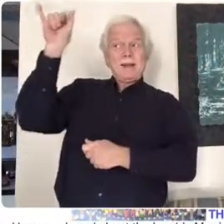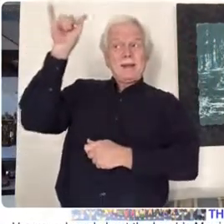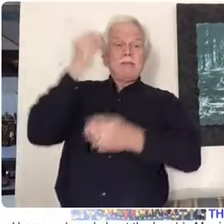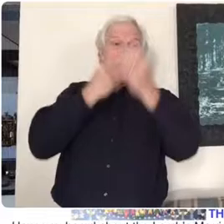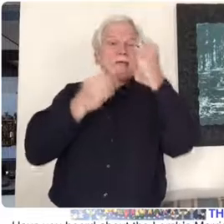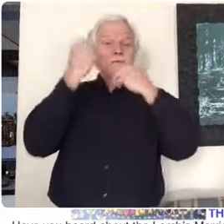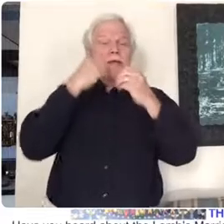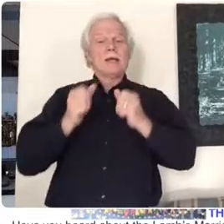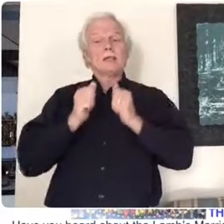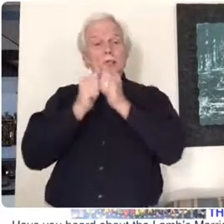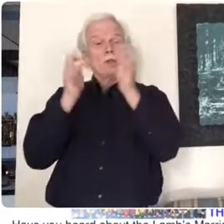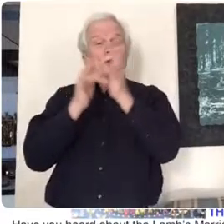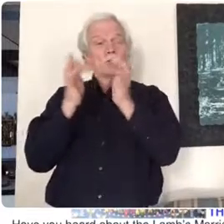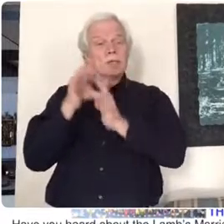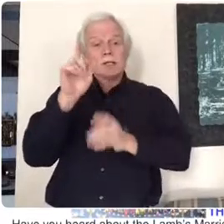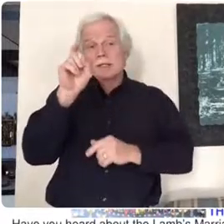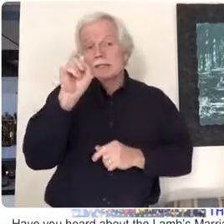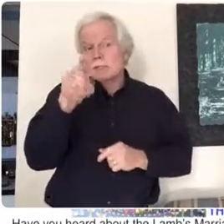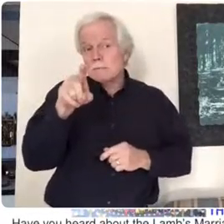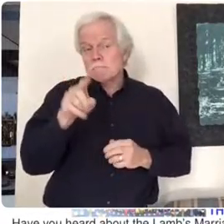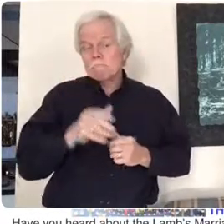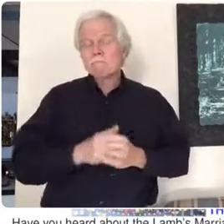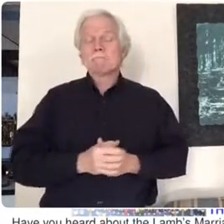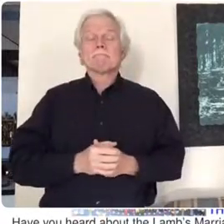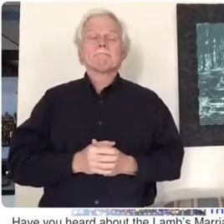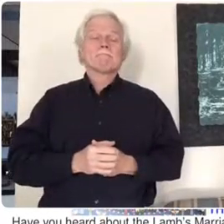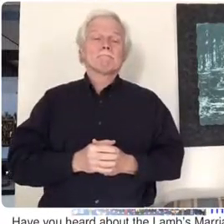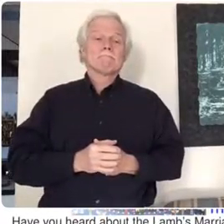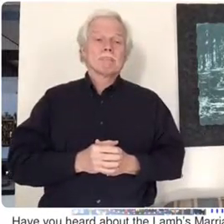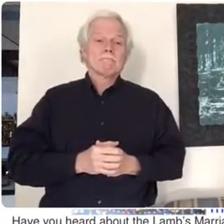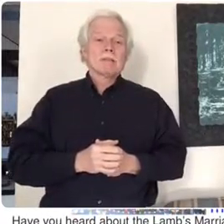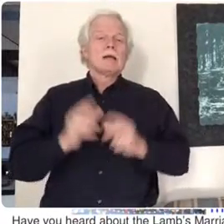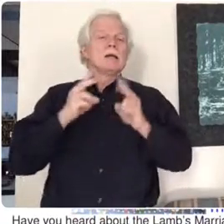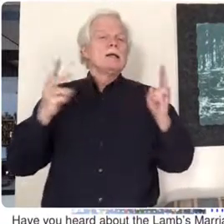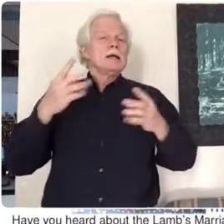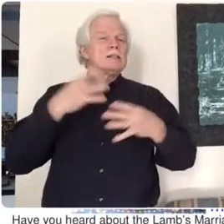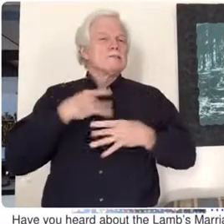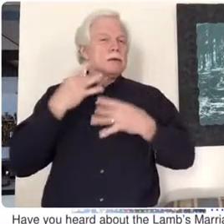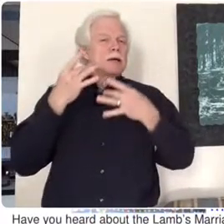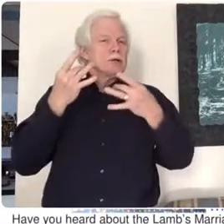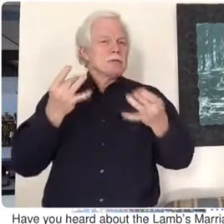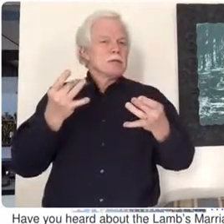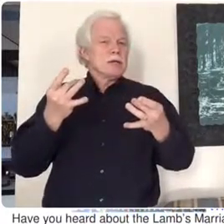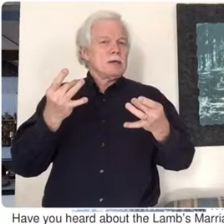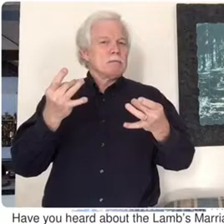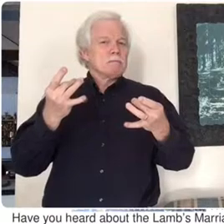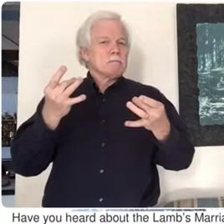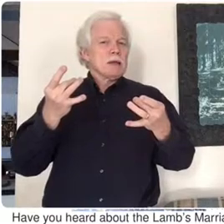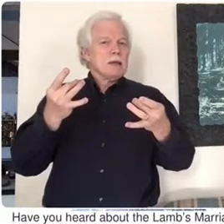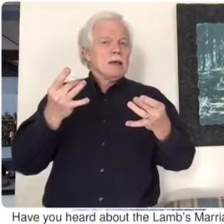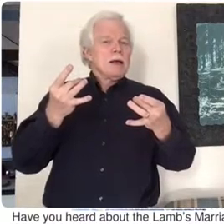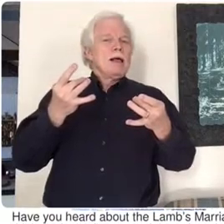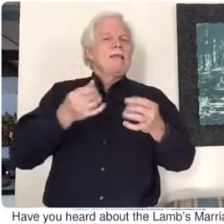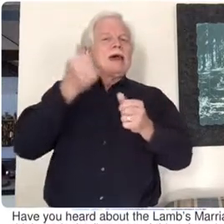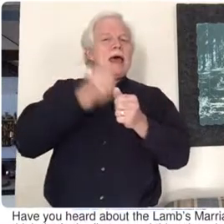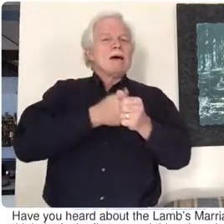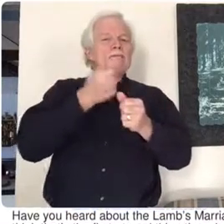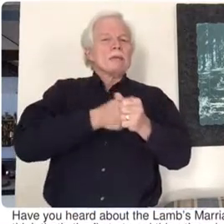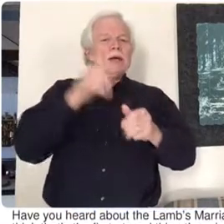that feast with Jesus? It's very interesting that every